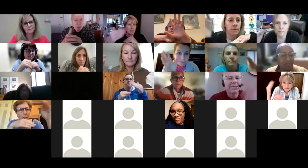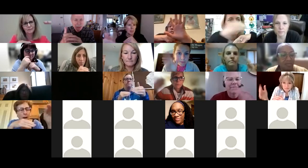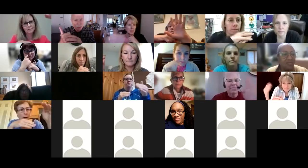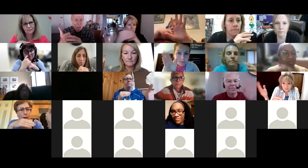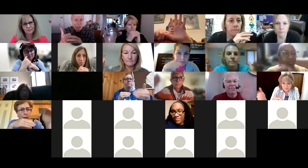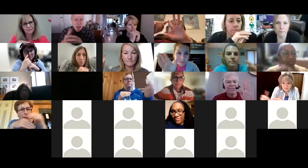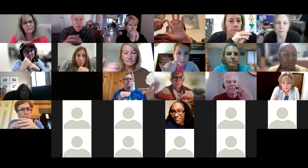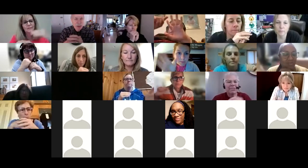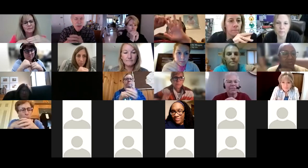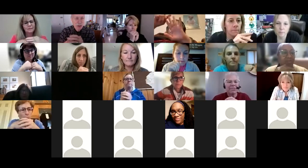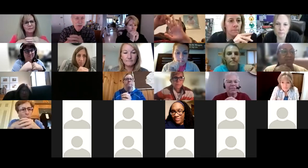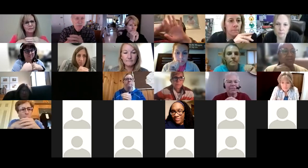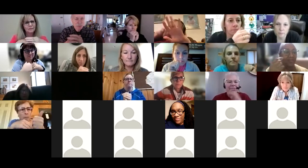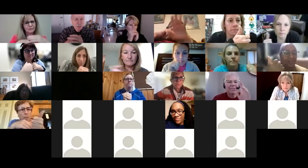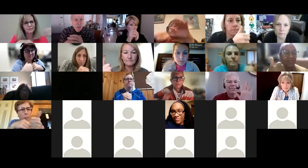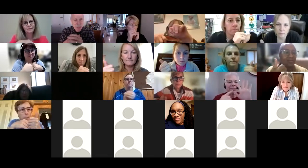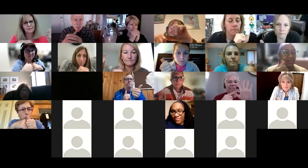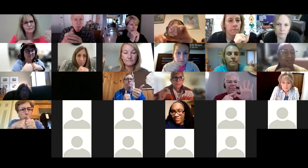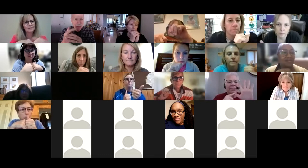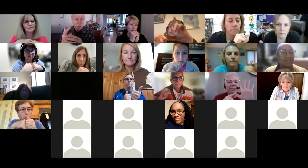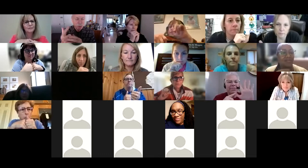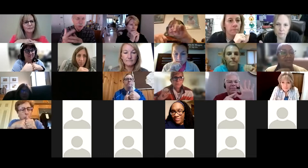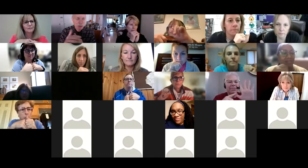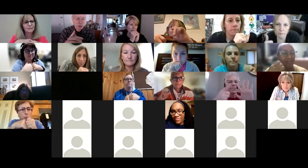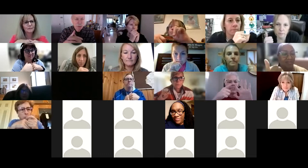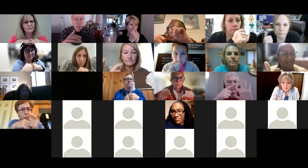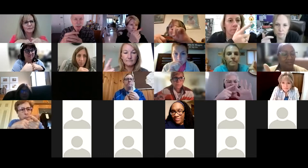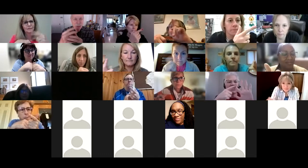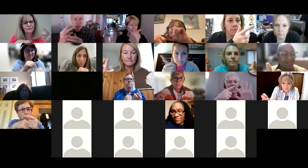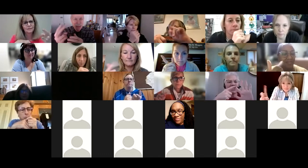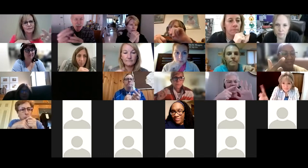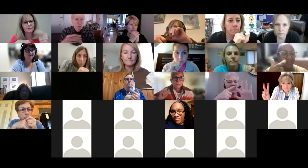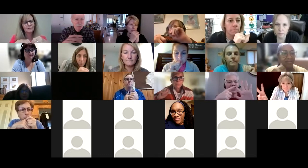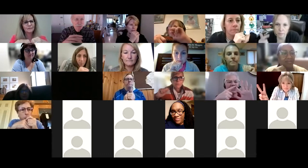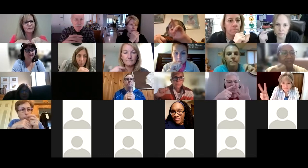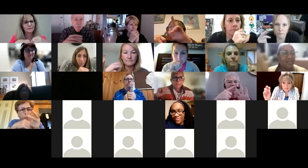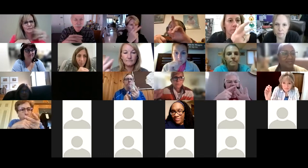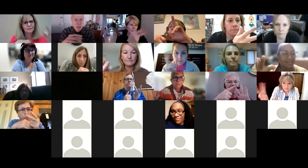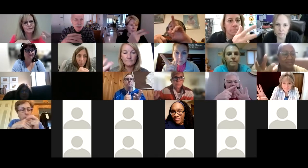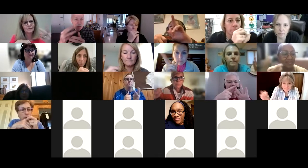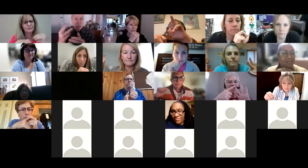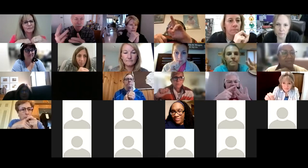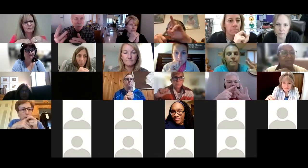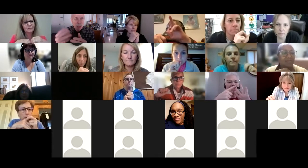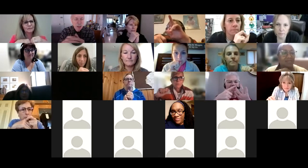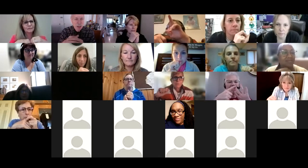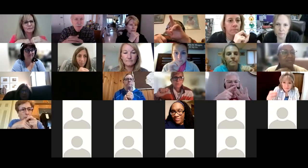My favorite dessert, my favorite movie, my favorite game, people I love.